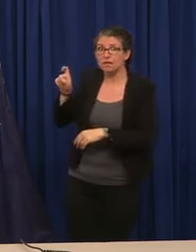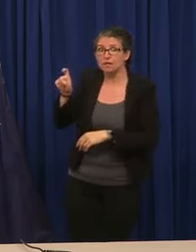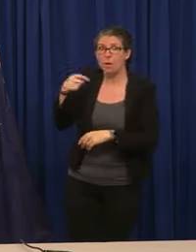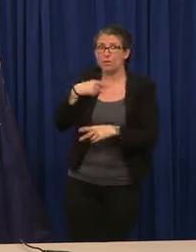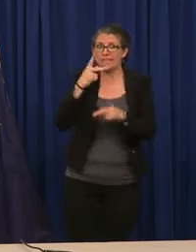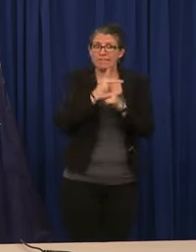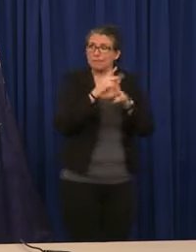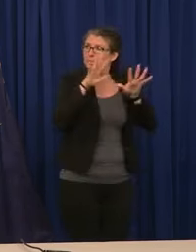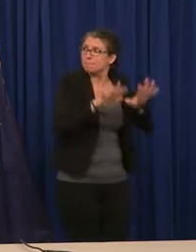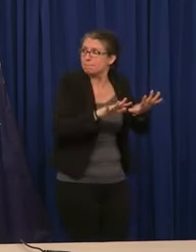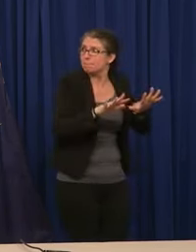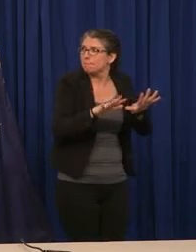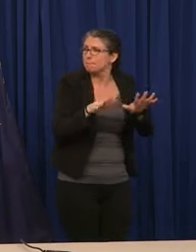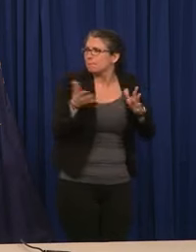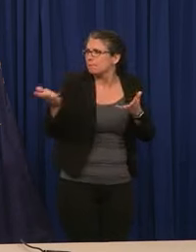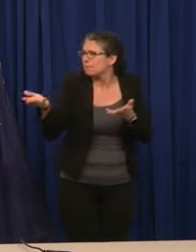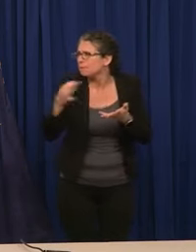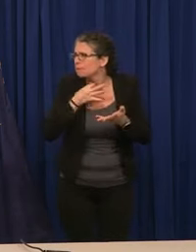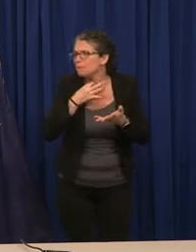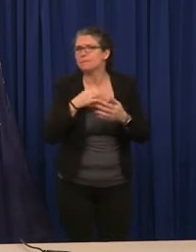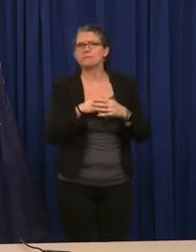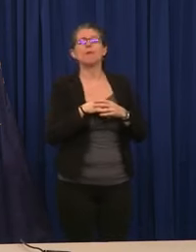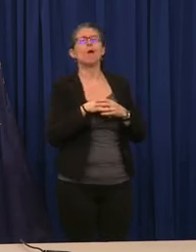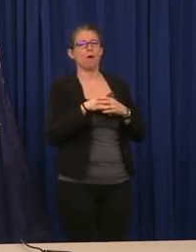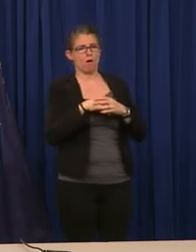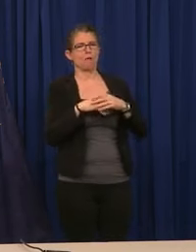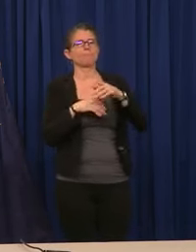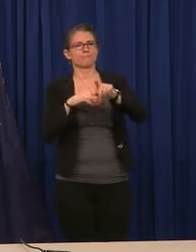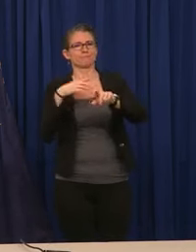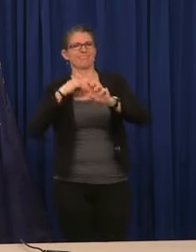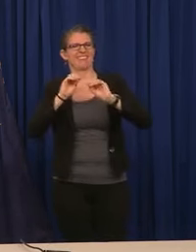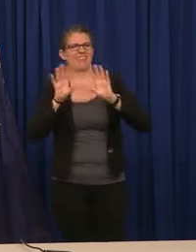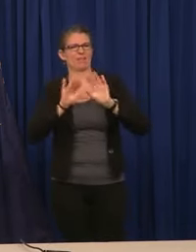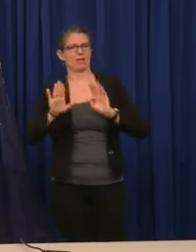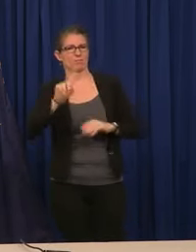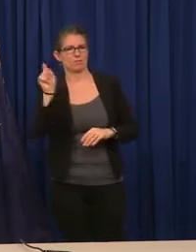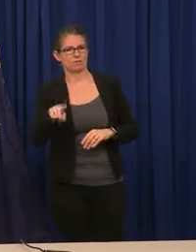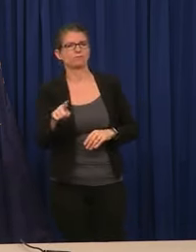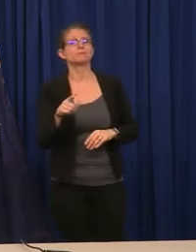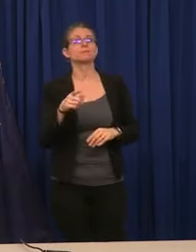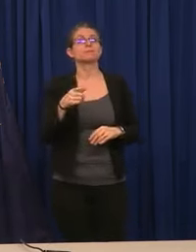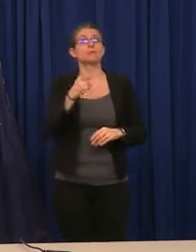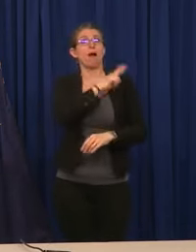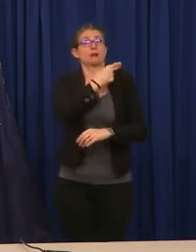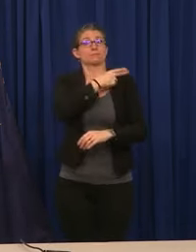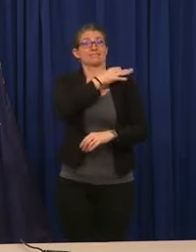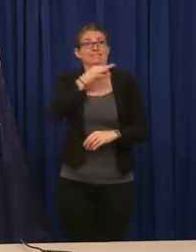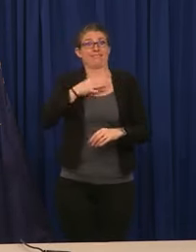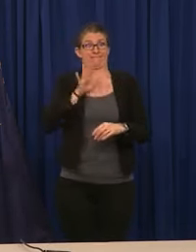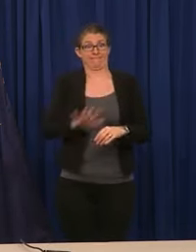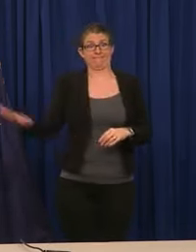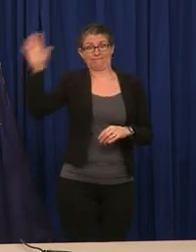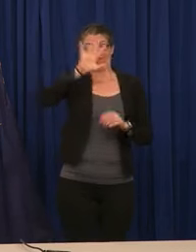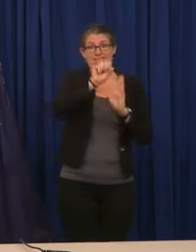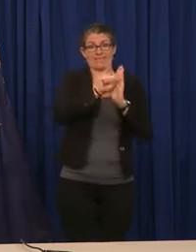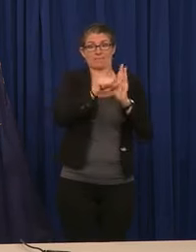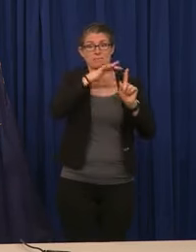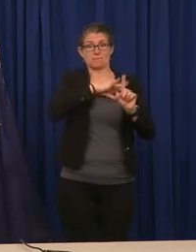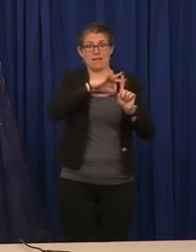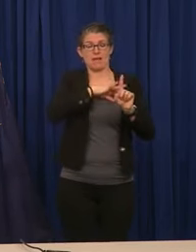around hospital staffing. And given that many hospitals in the state of Maine outsource different pieces of their